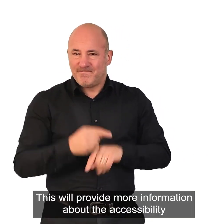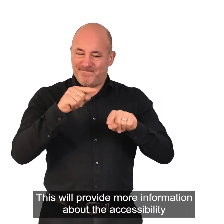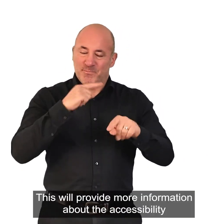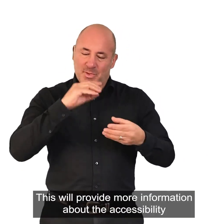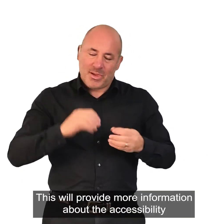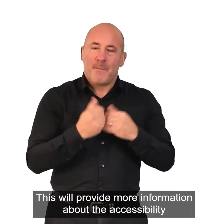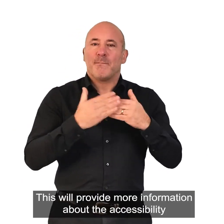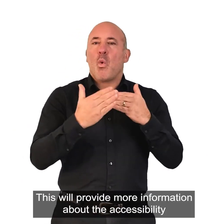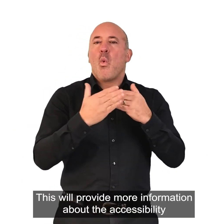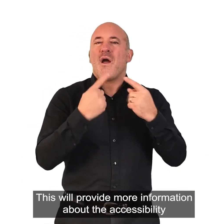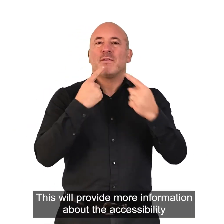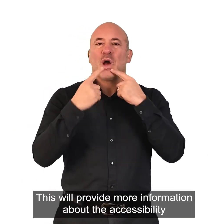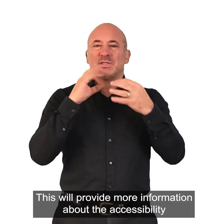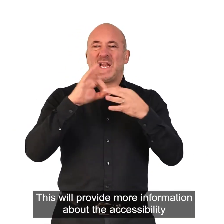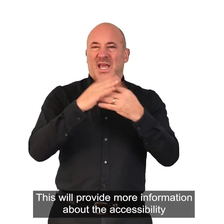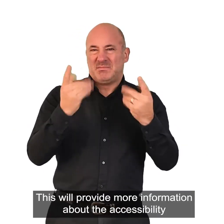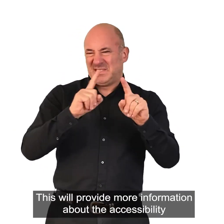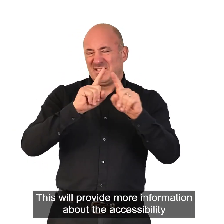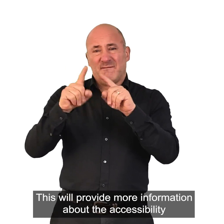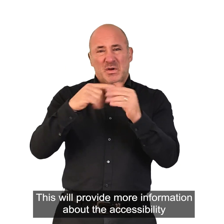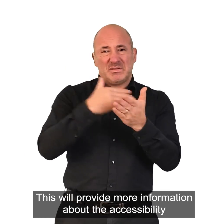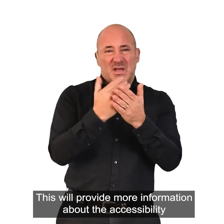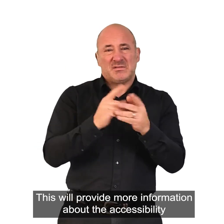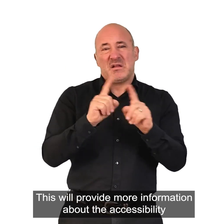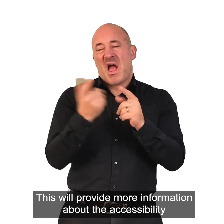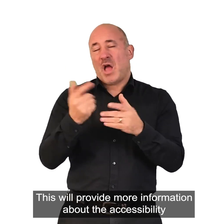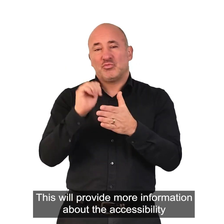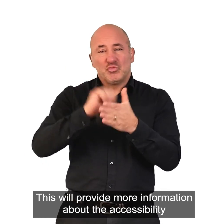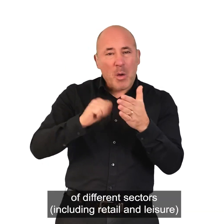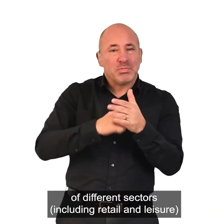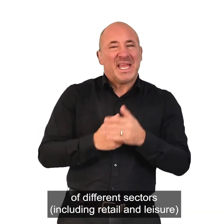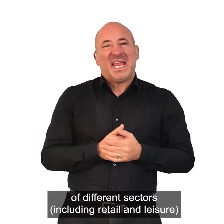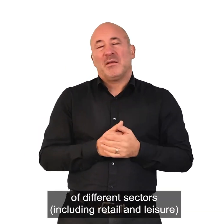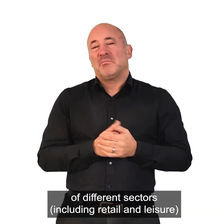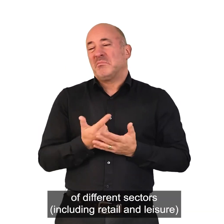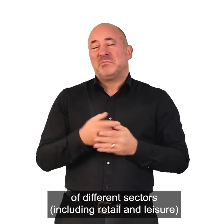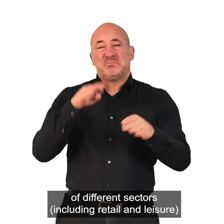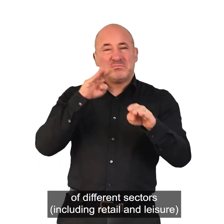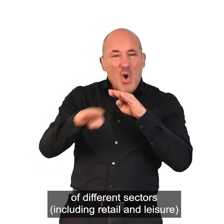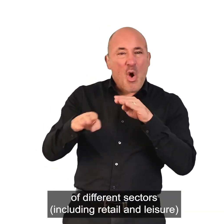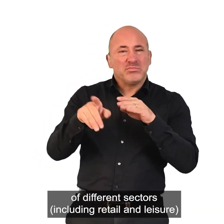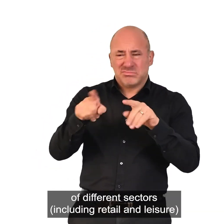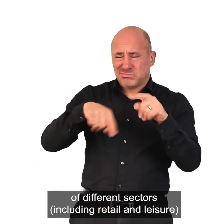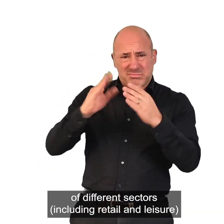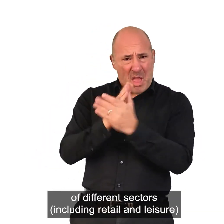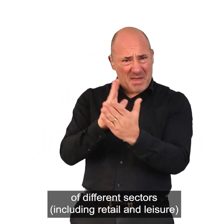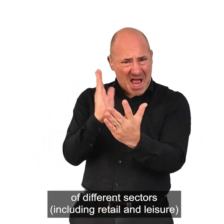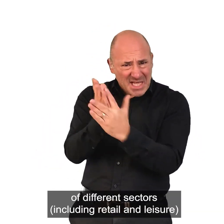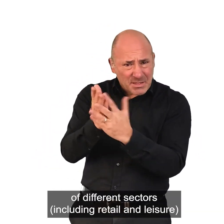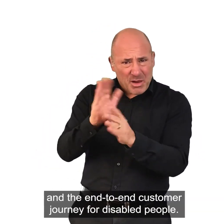This will provide more information about the accessibility of different sectors, including retail and leisure,